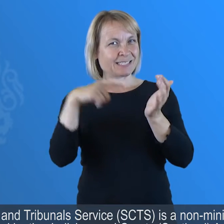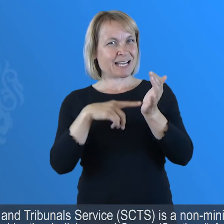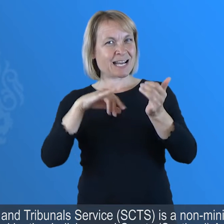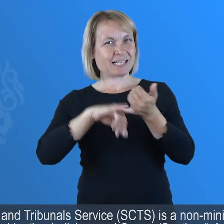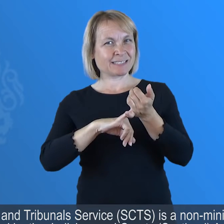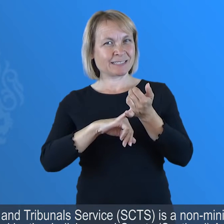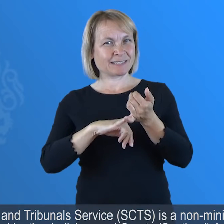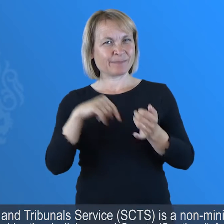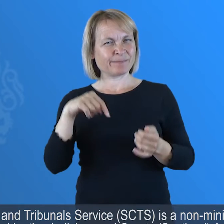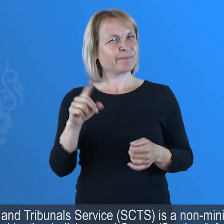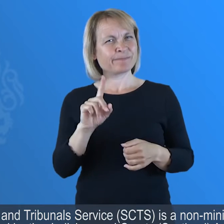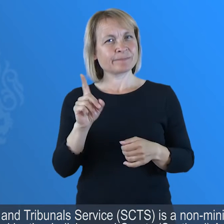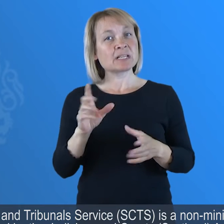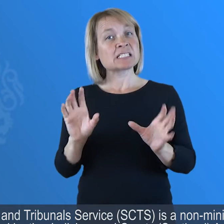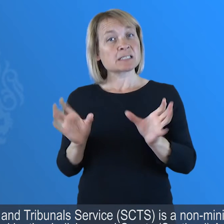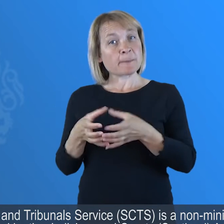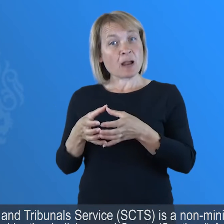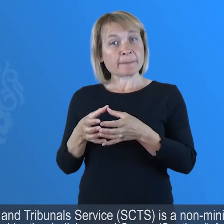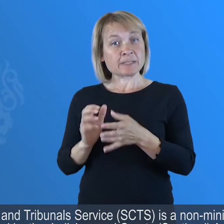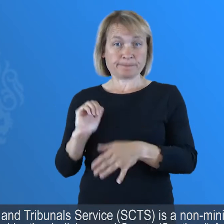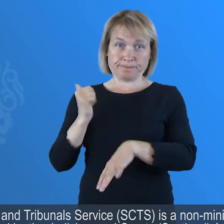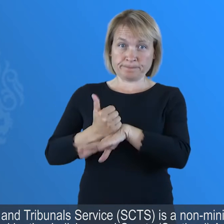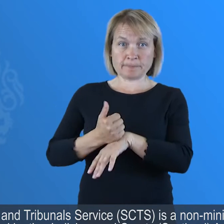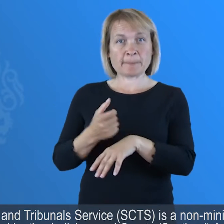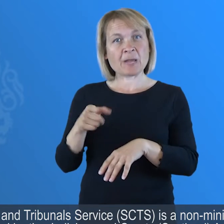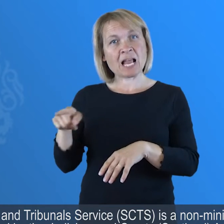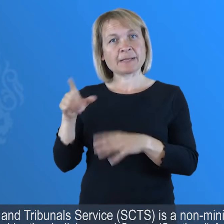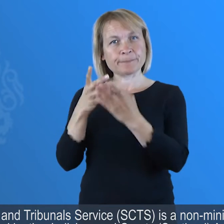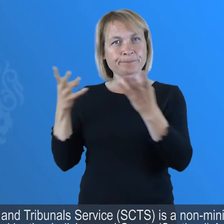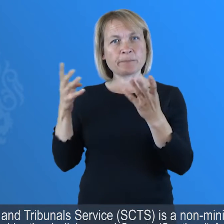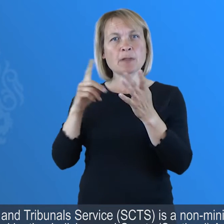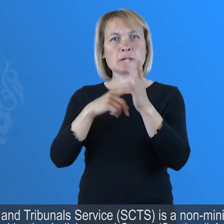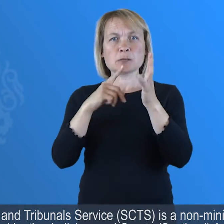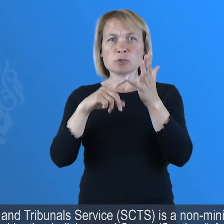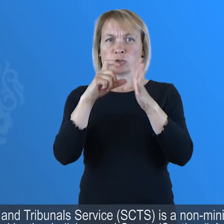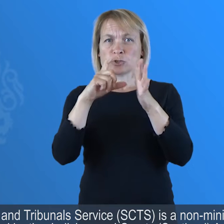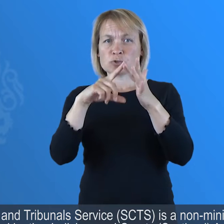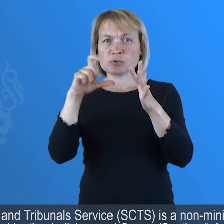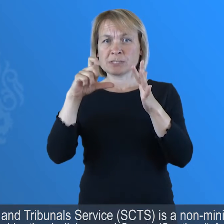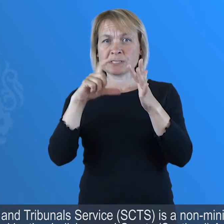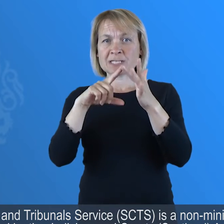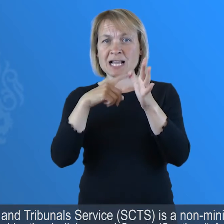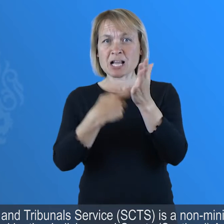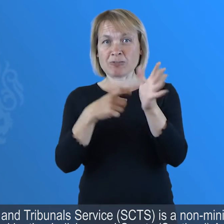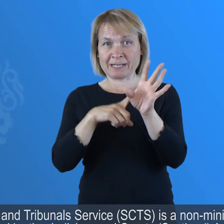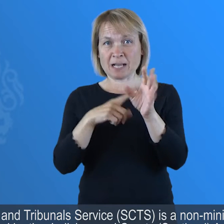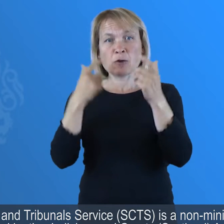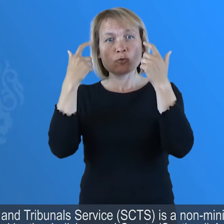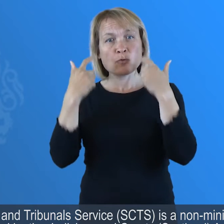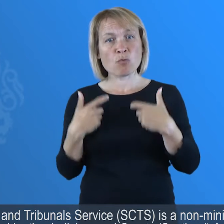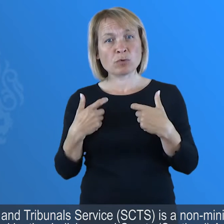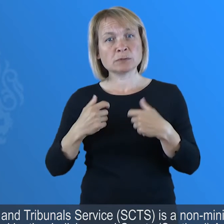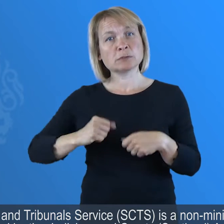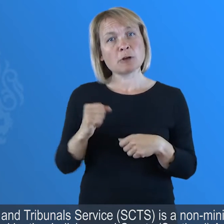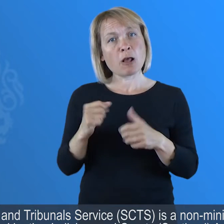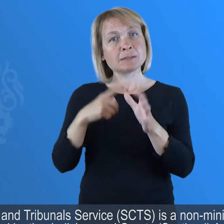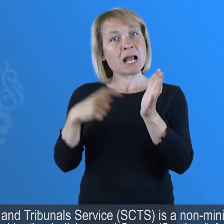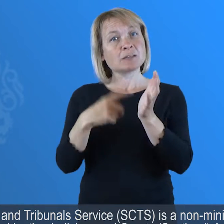Service, SCTS, is a non-ministerial department established by the Judiciary and Courts